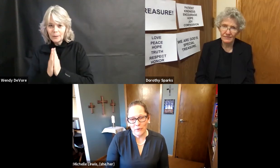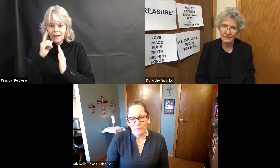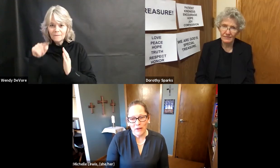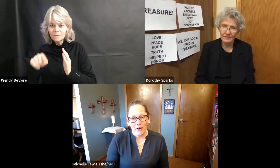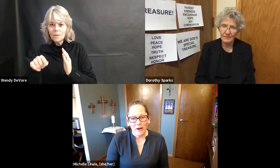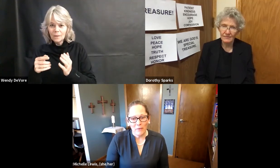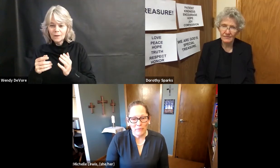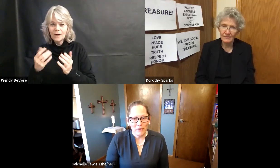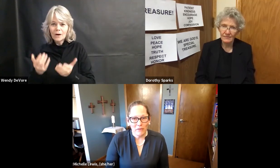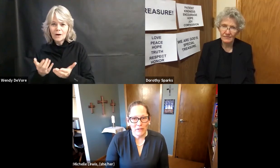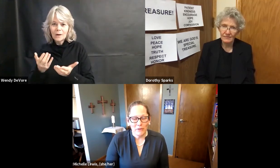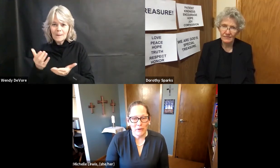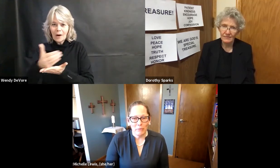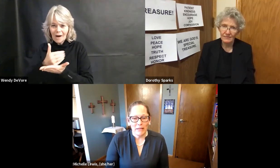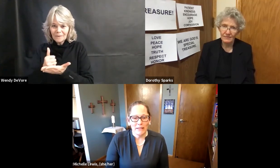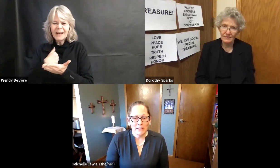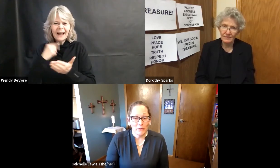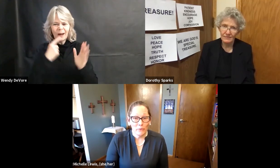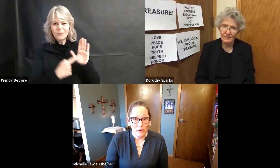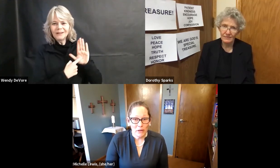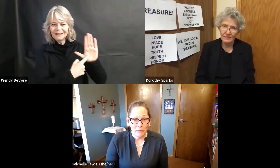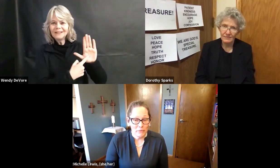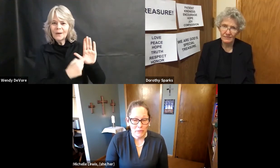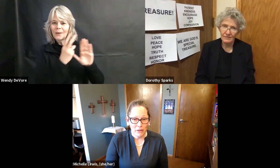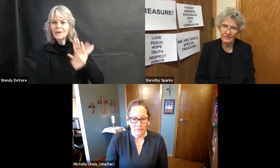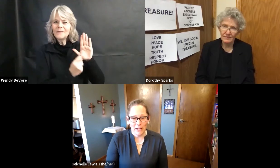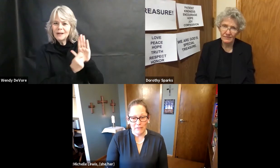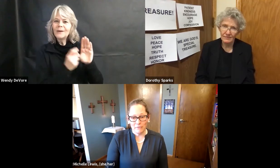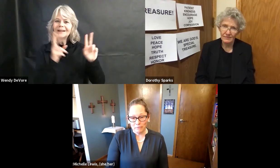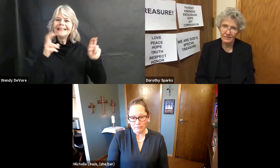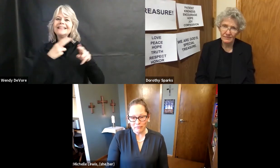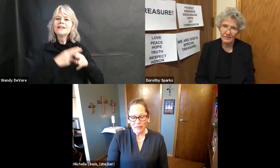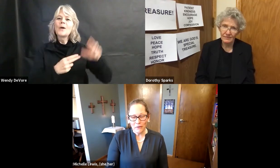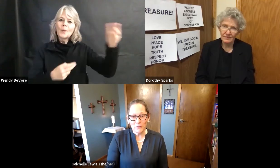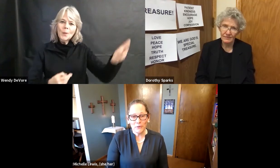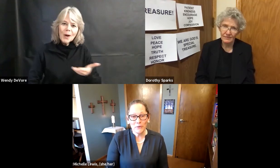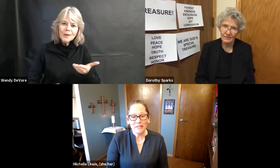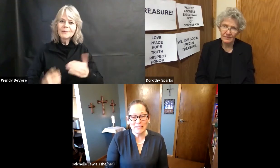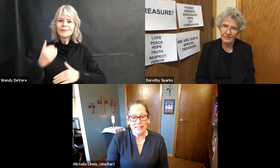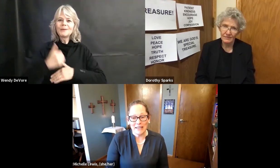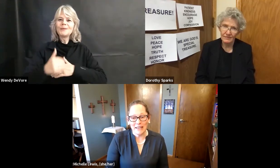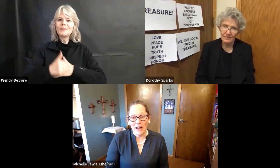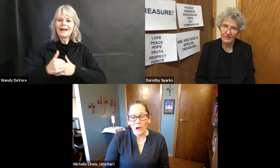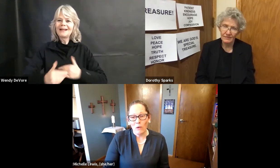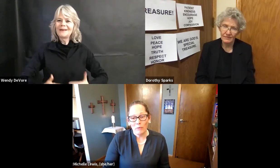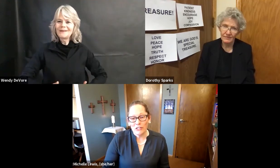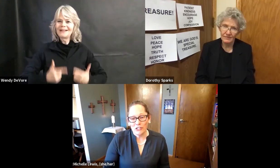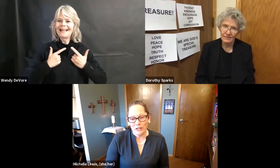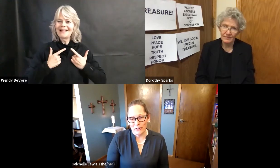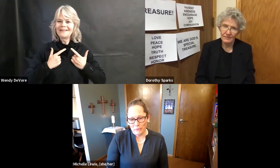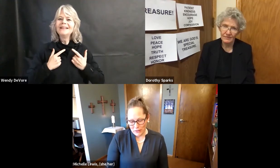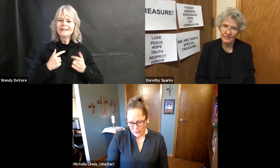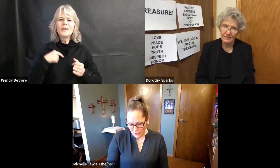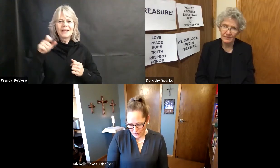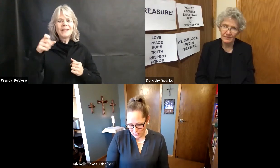video, our video that we made that's Welcome to Bread of Life. So you can see what we